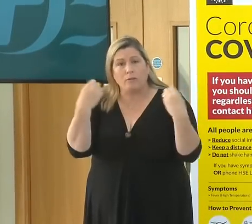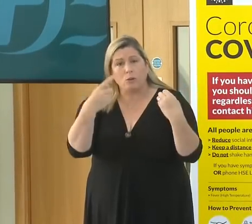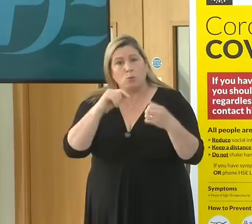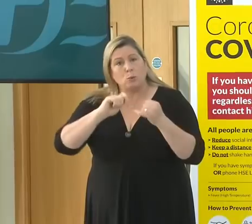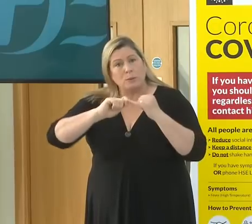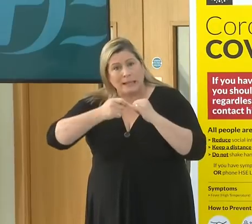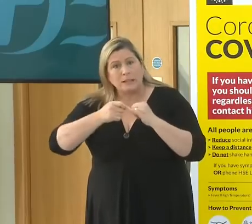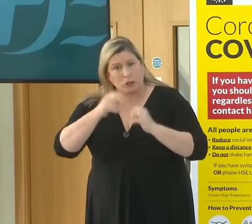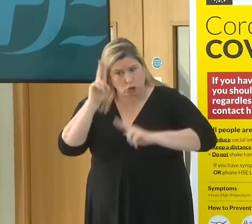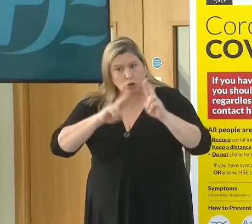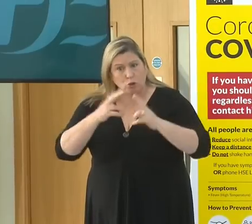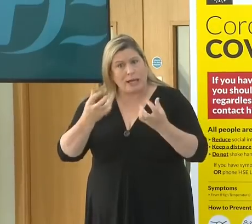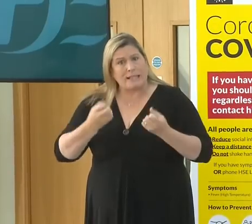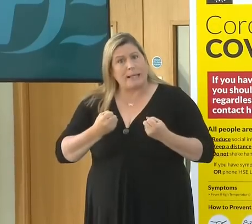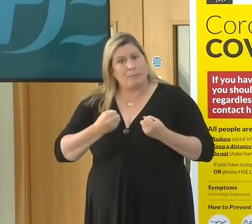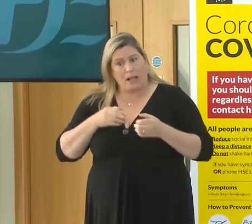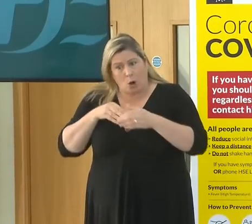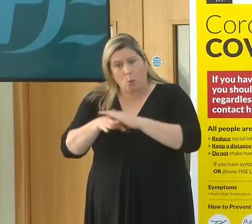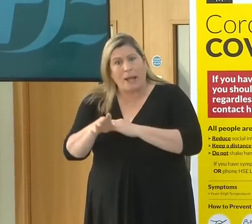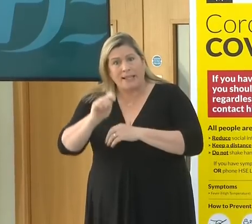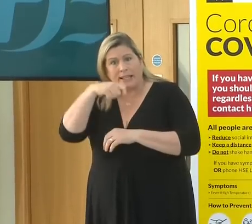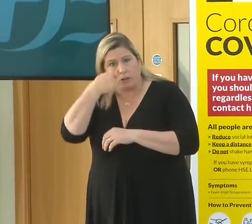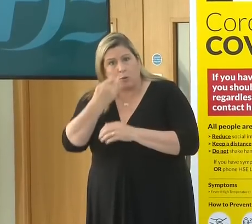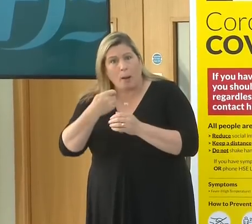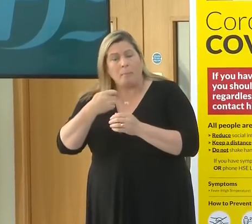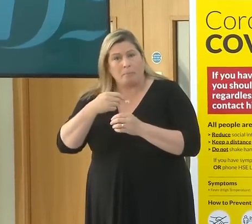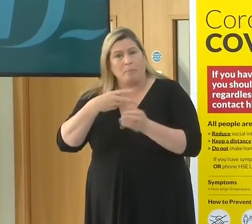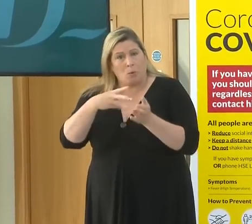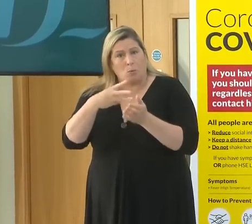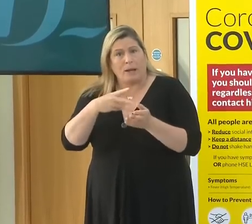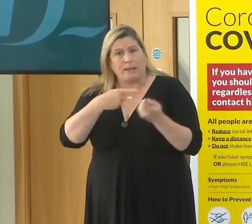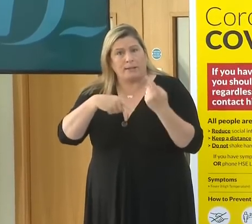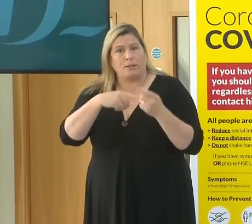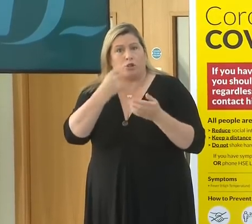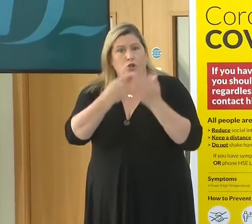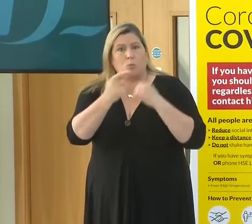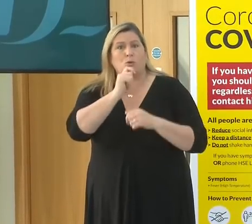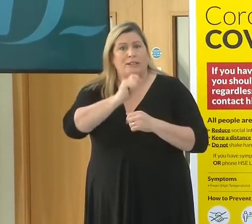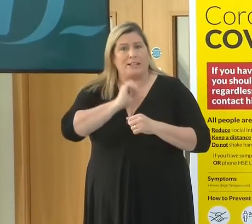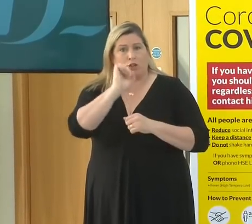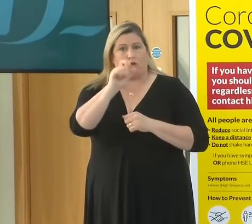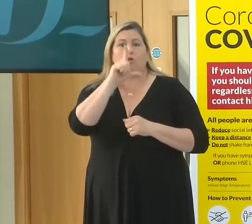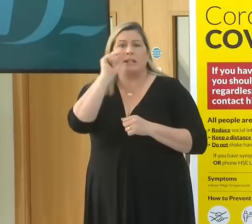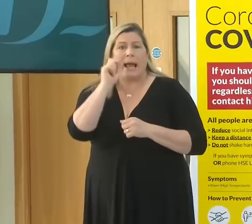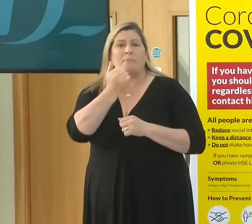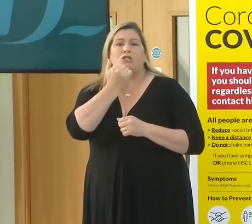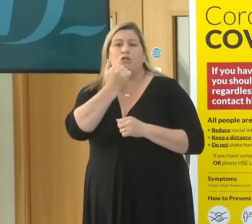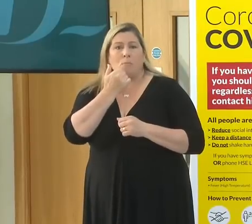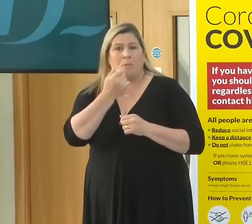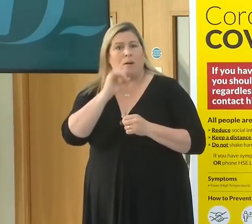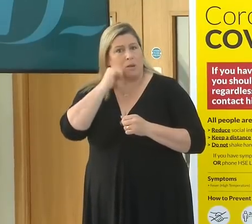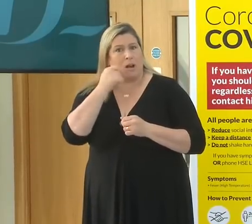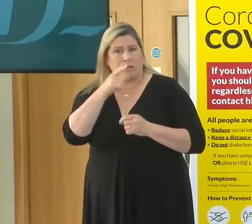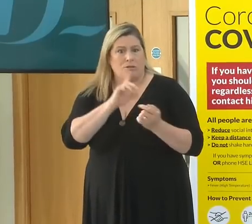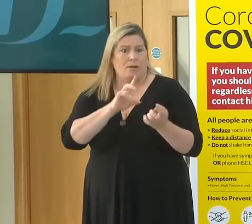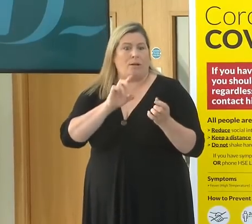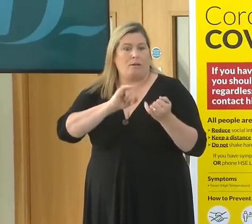forward and take it up and take up the test when they're identified as a contact. What we've seen